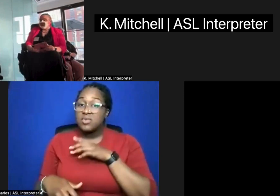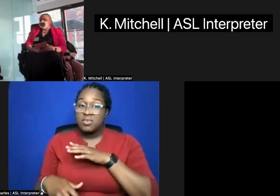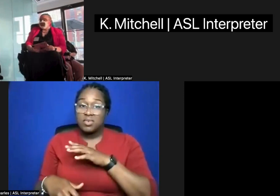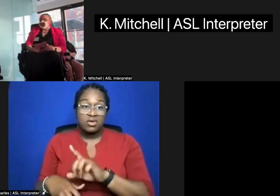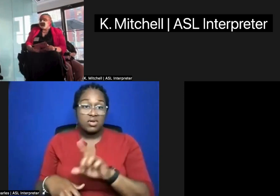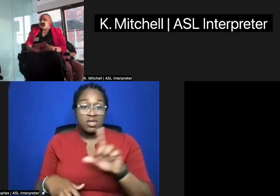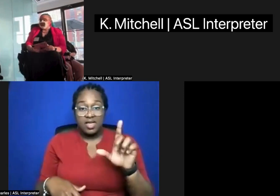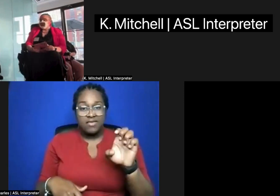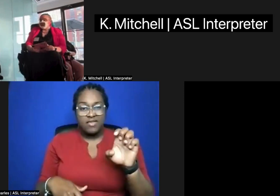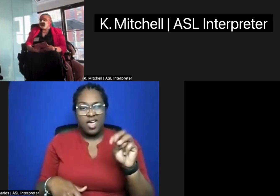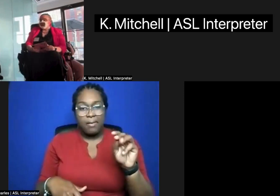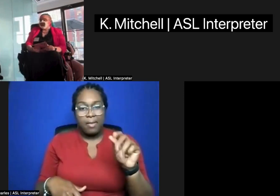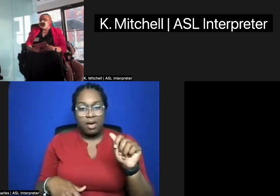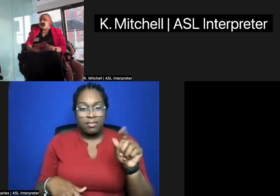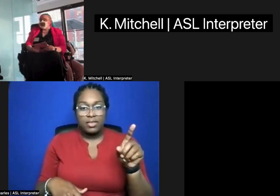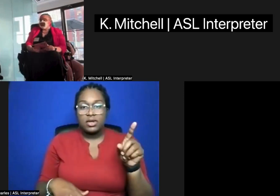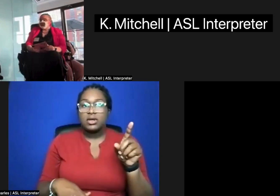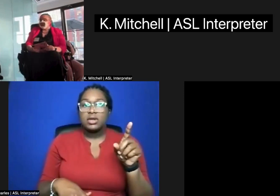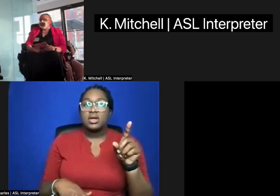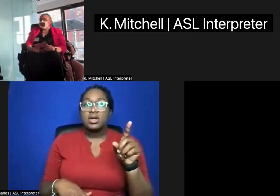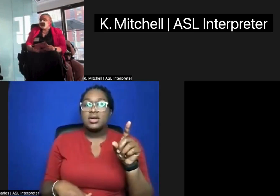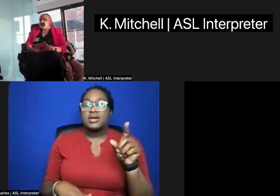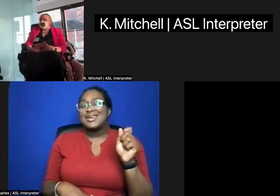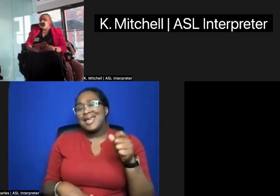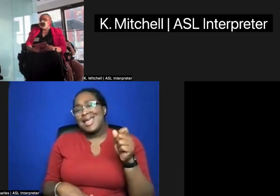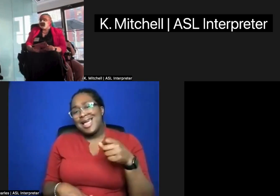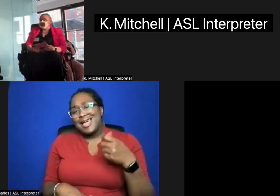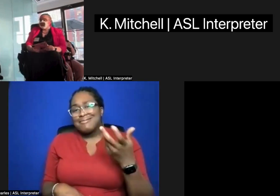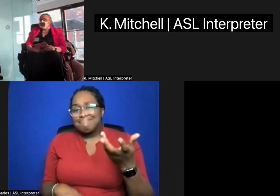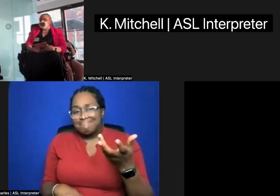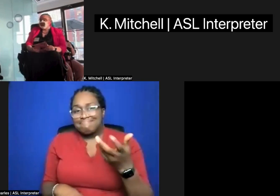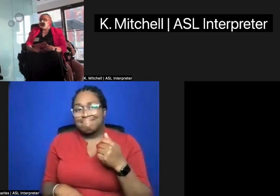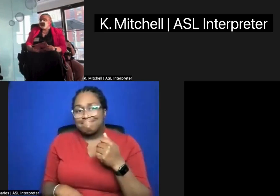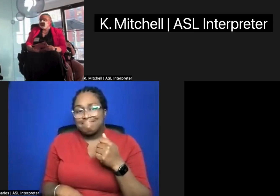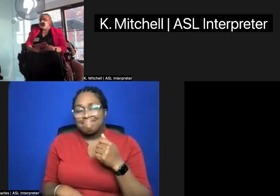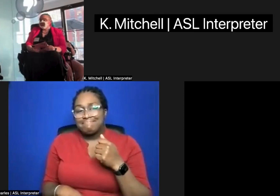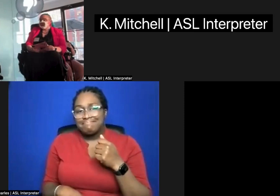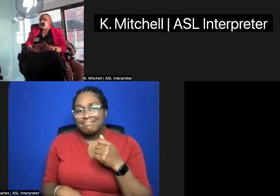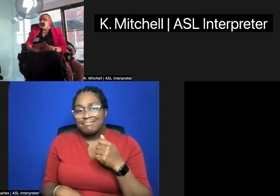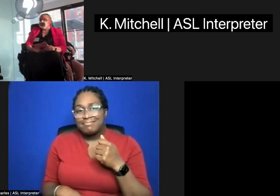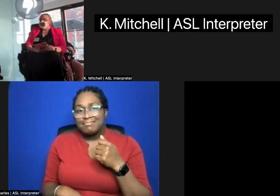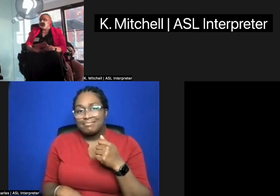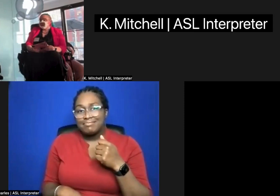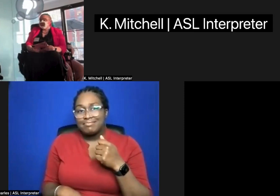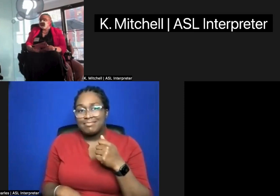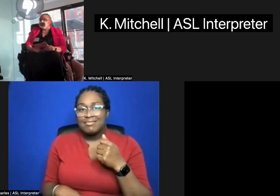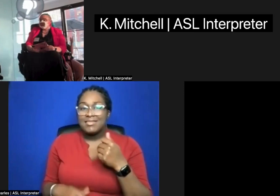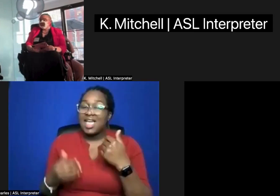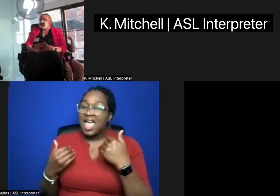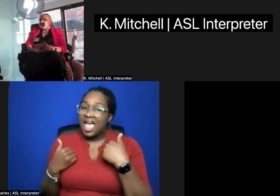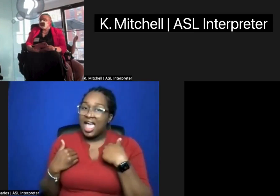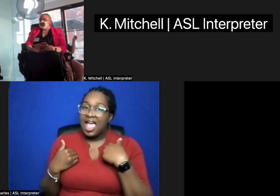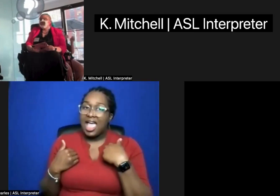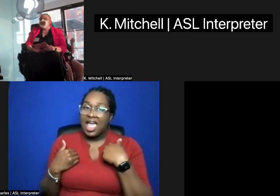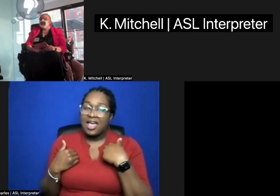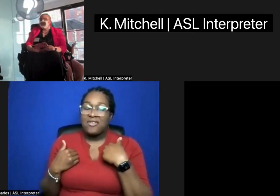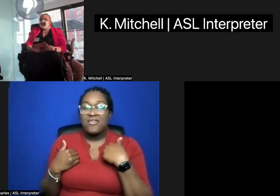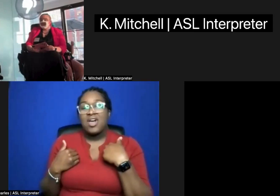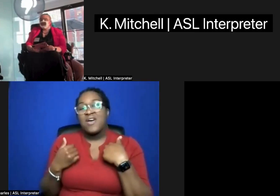Well, yeah, I mean, the thing is, I have ones that have worked a little bit more, but I don't necessarily agree with them.